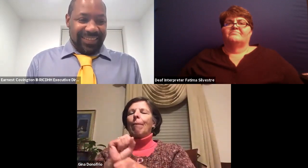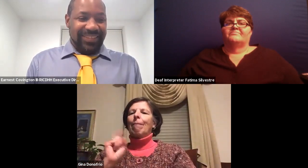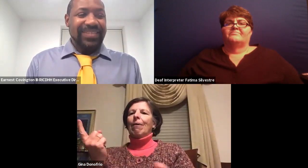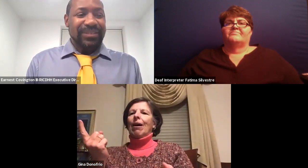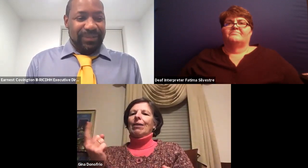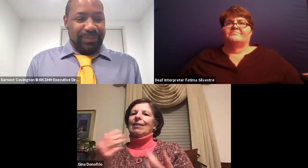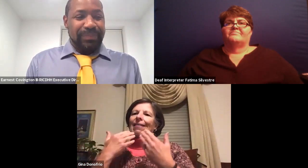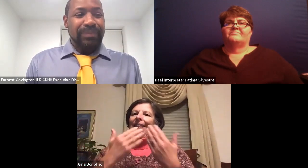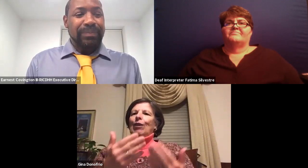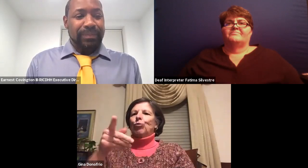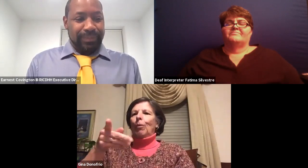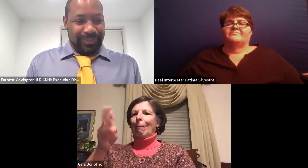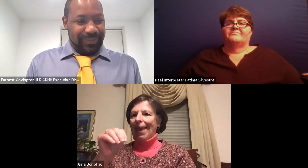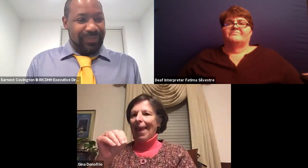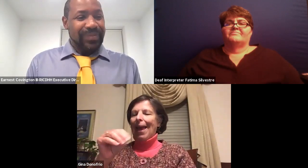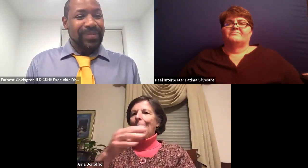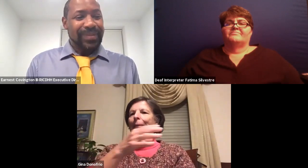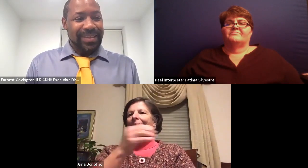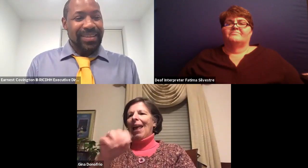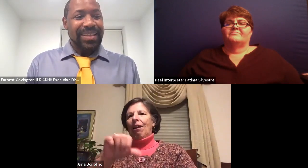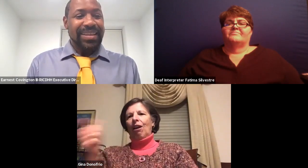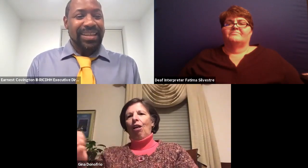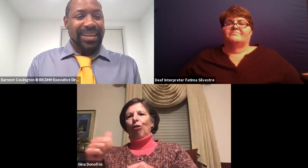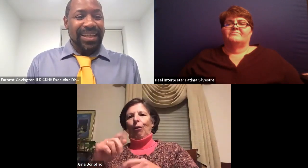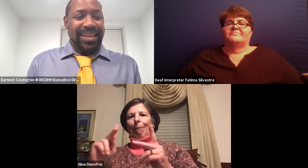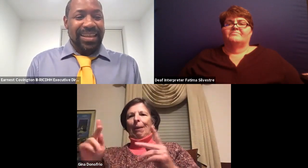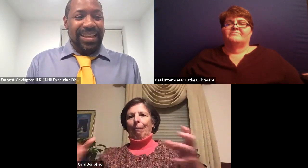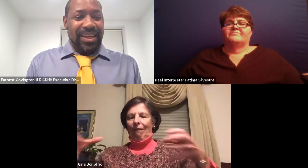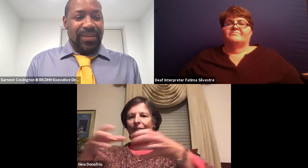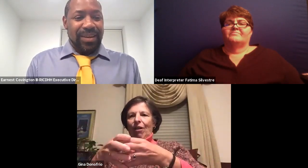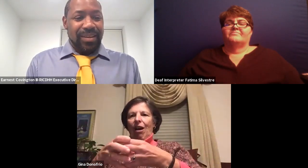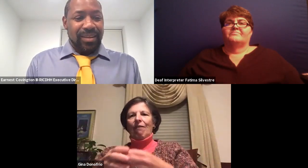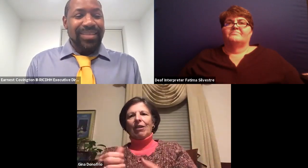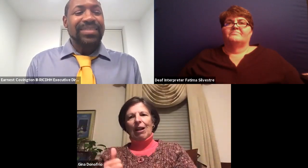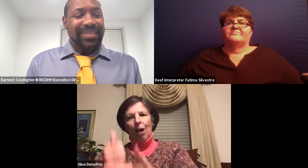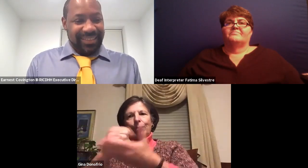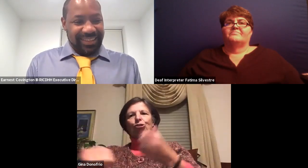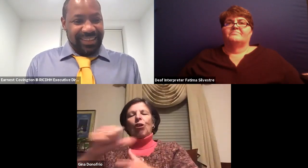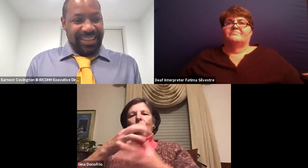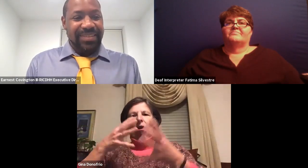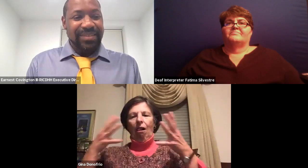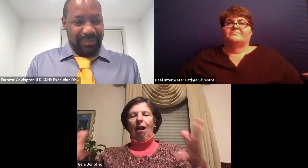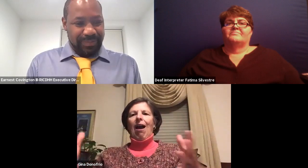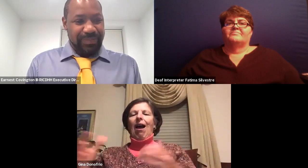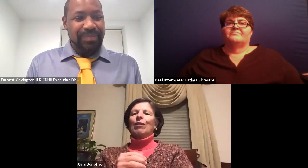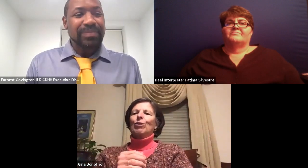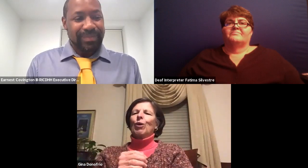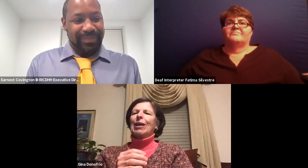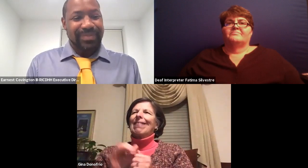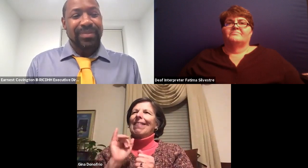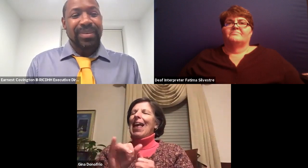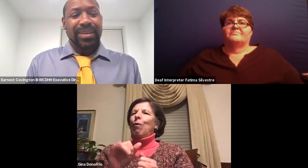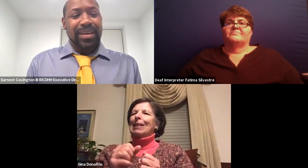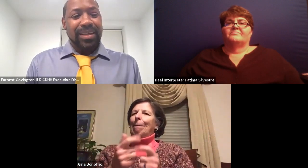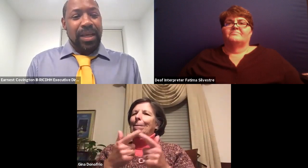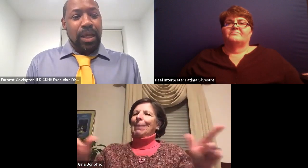the interviews and whatever, and I know it was a lot of work. So I want to thank Pam and the other people on the staff and the people involved.